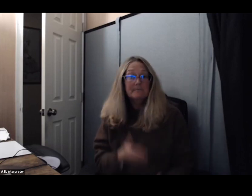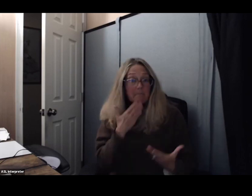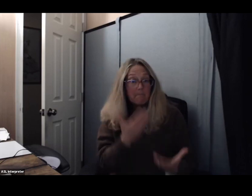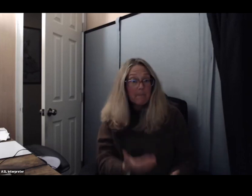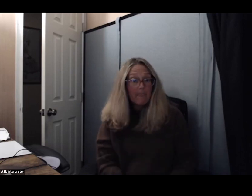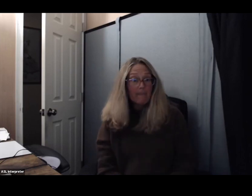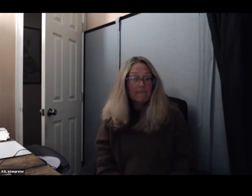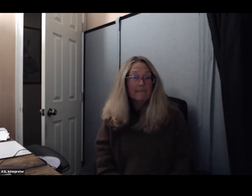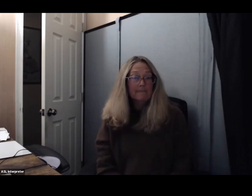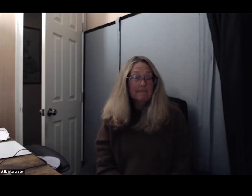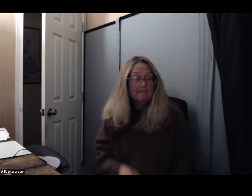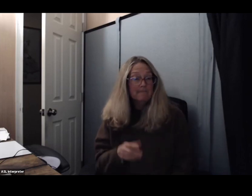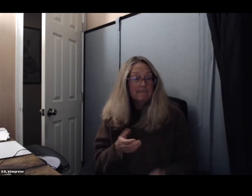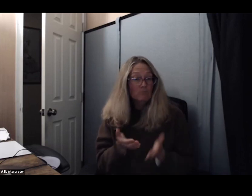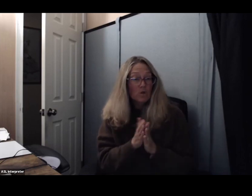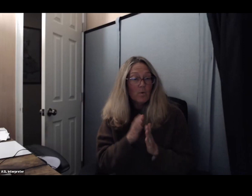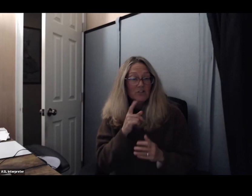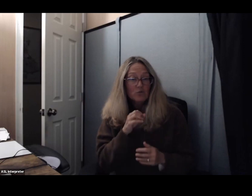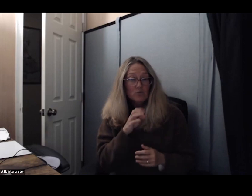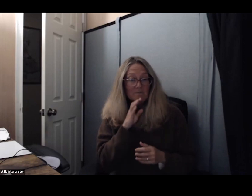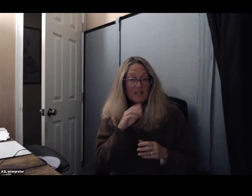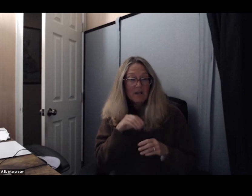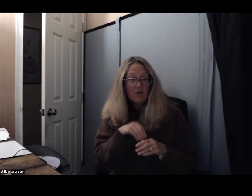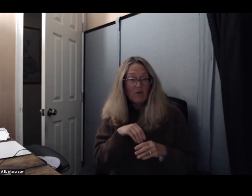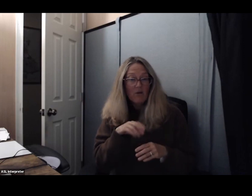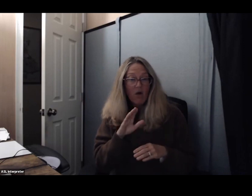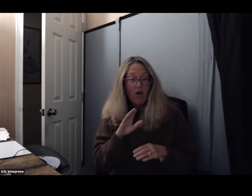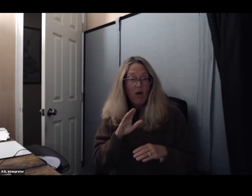Do we have any requests to speak on this item?